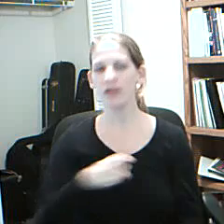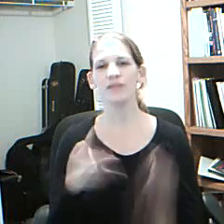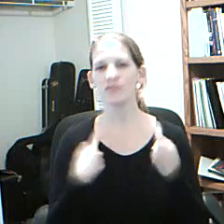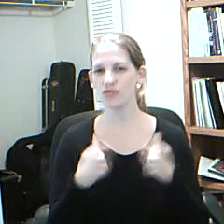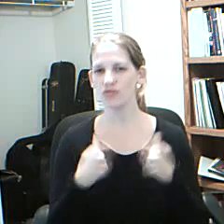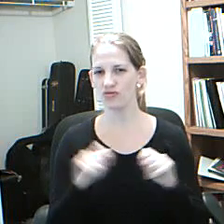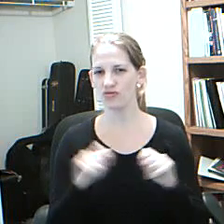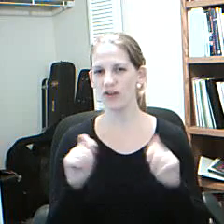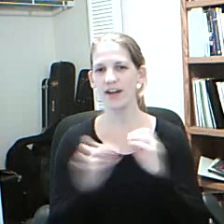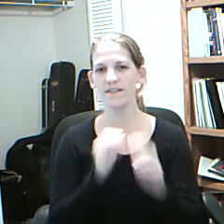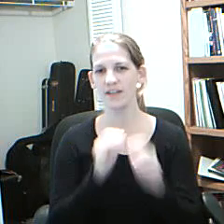tweak my